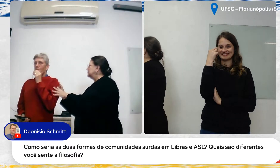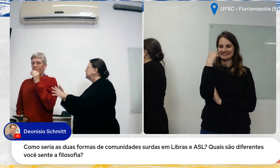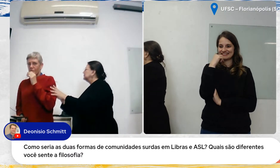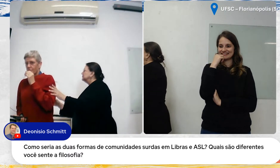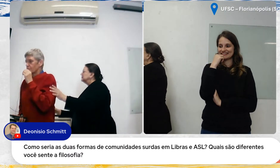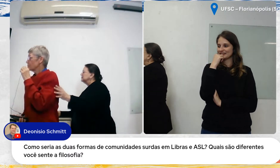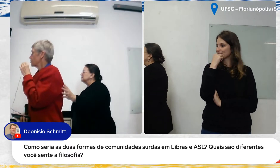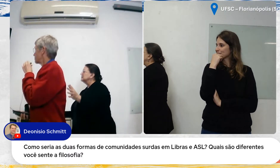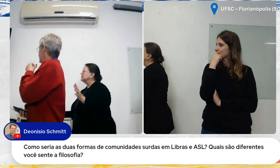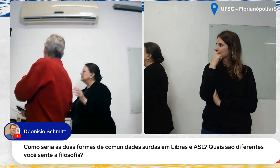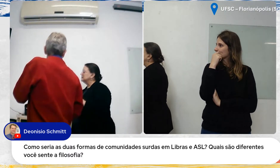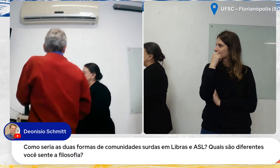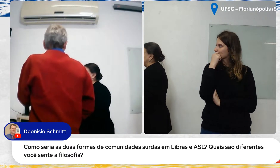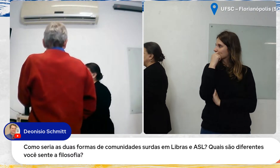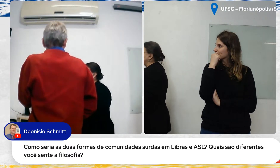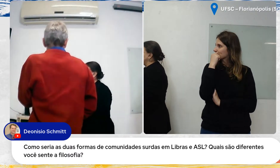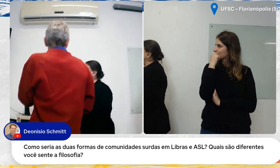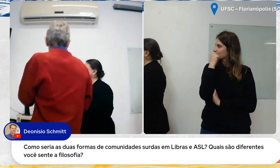Thinking about